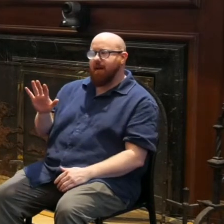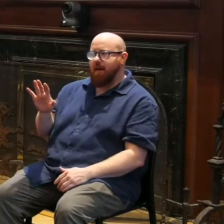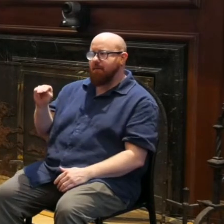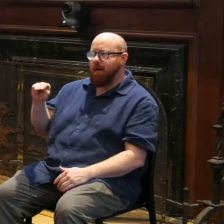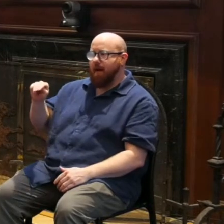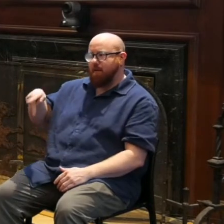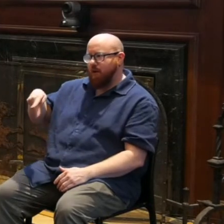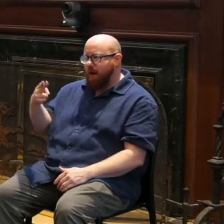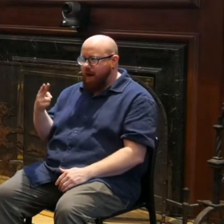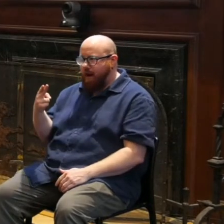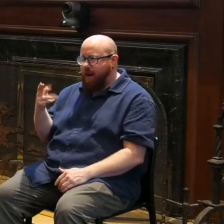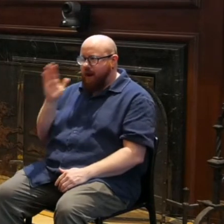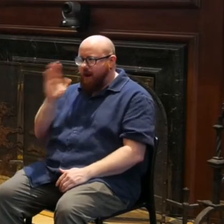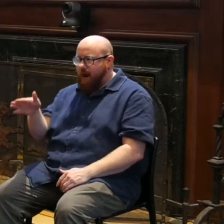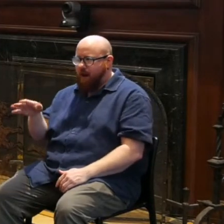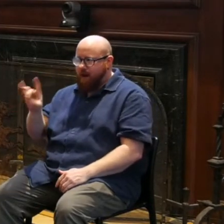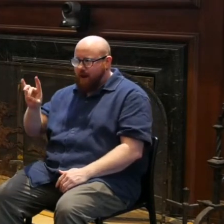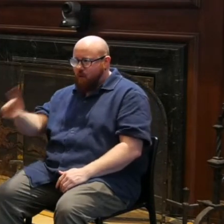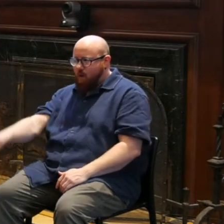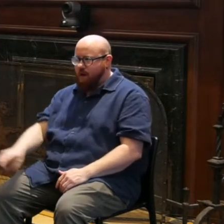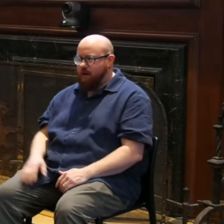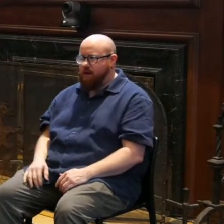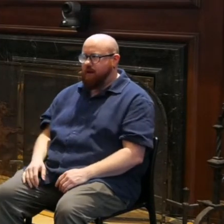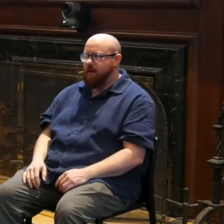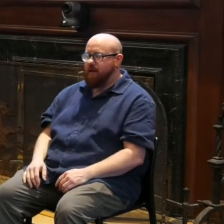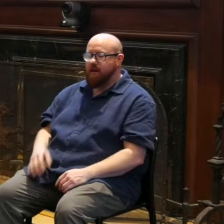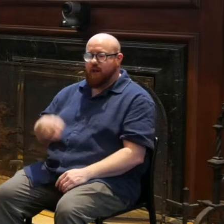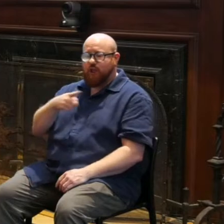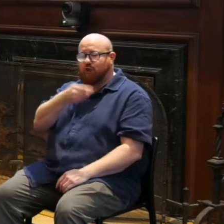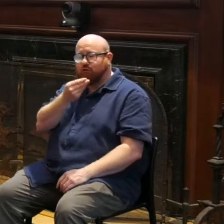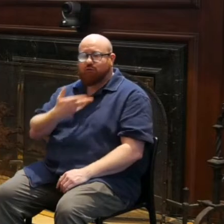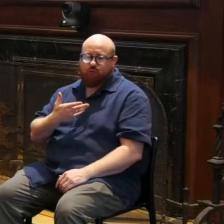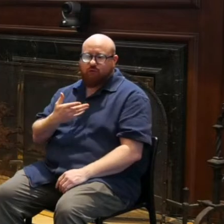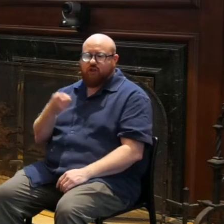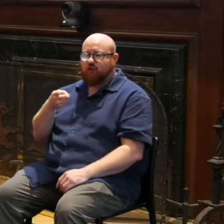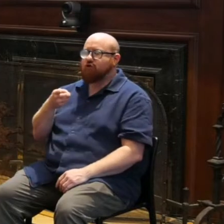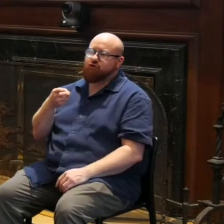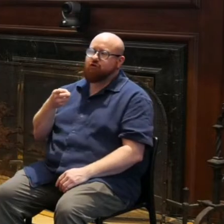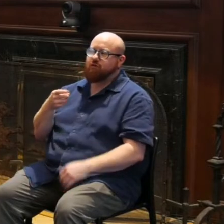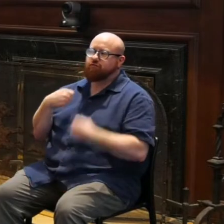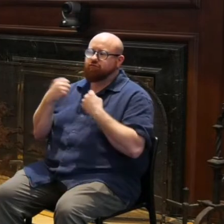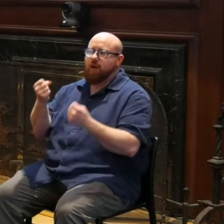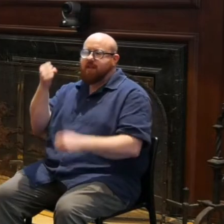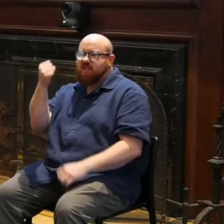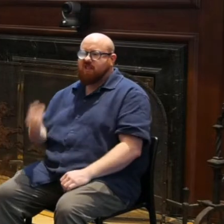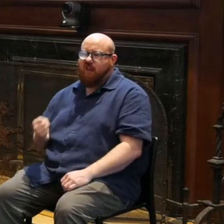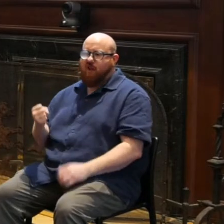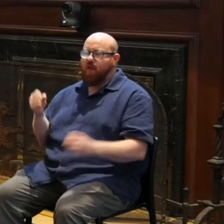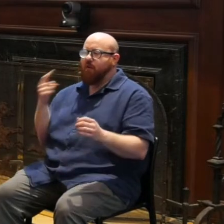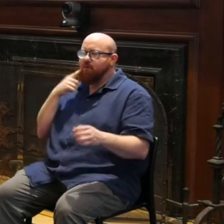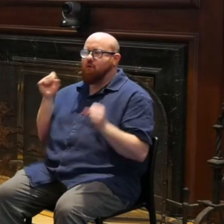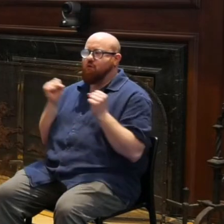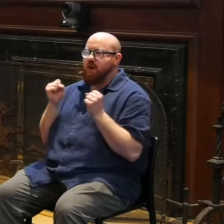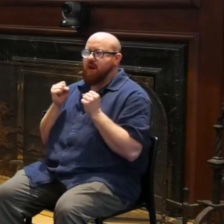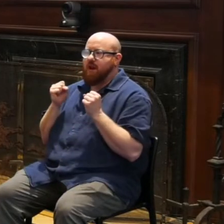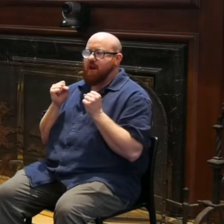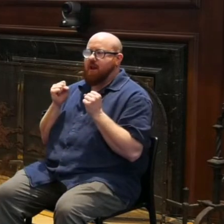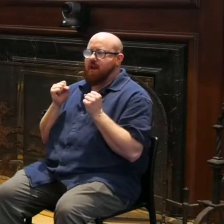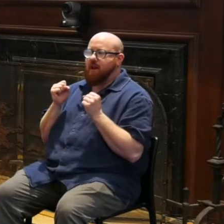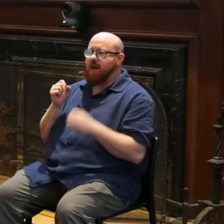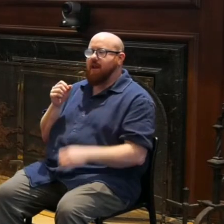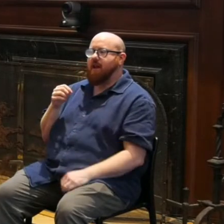81. She said she was going south for the winter. And I said